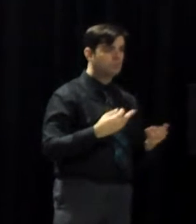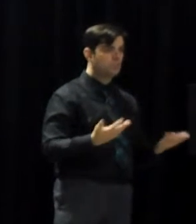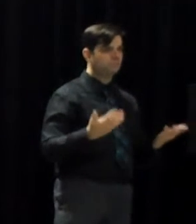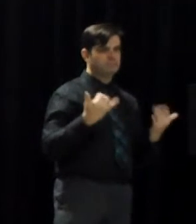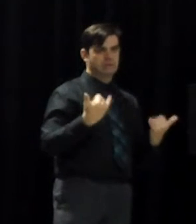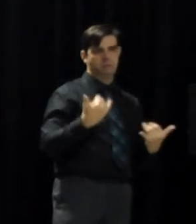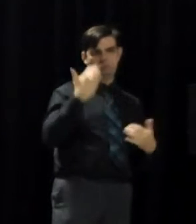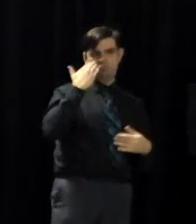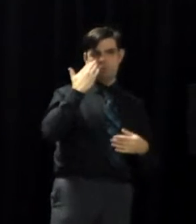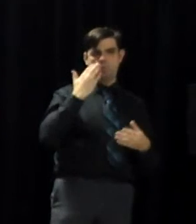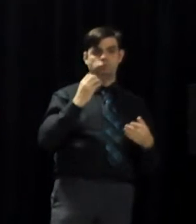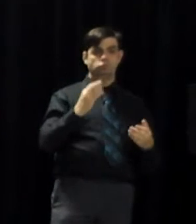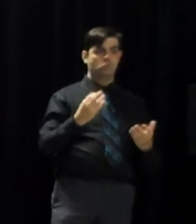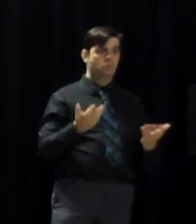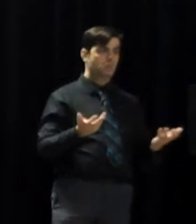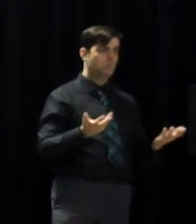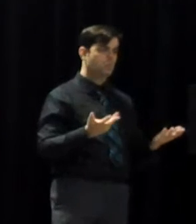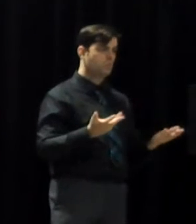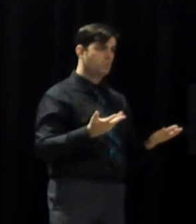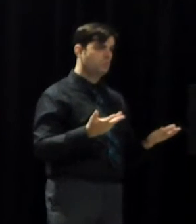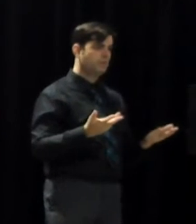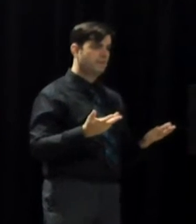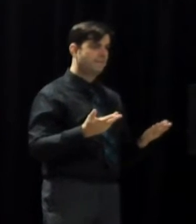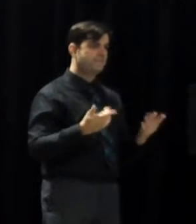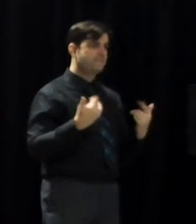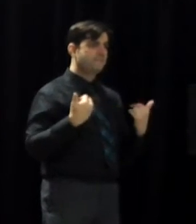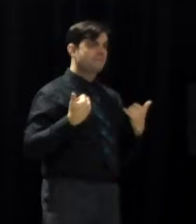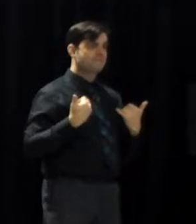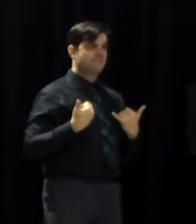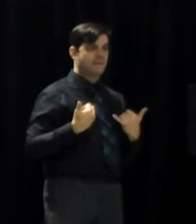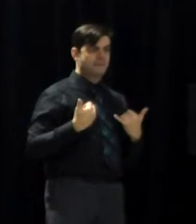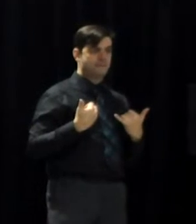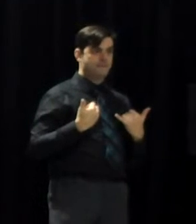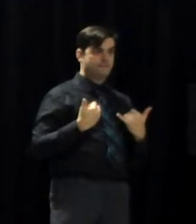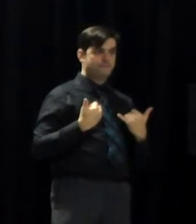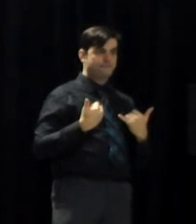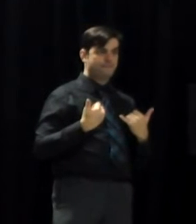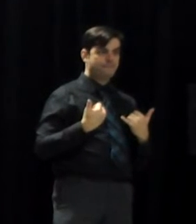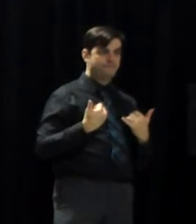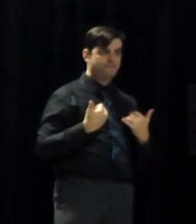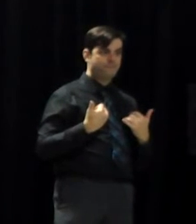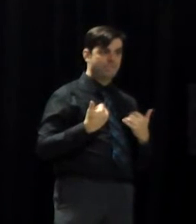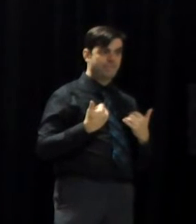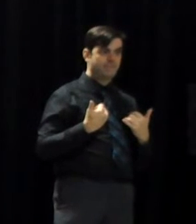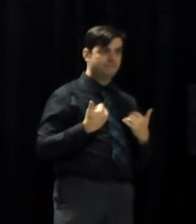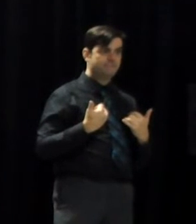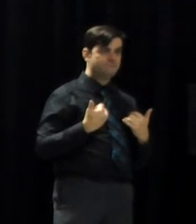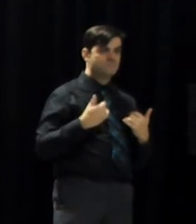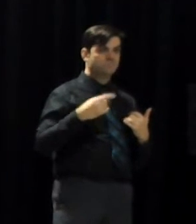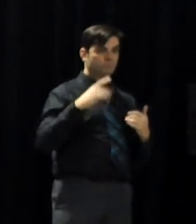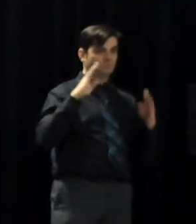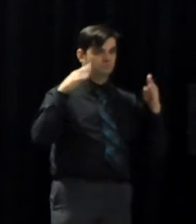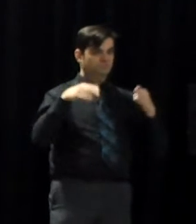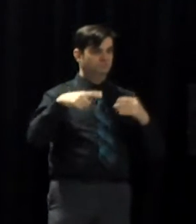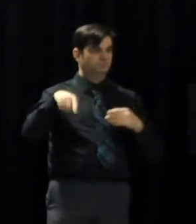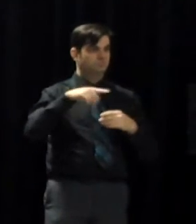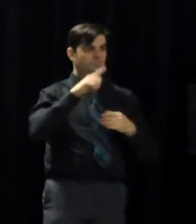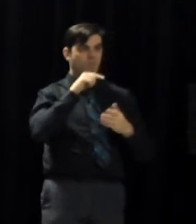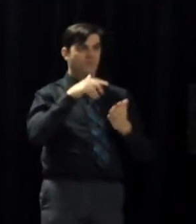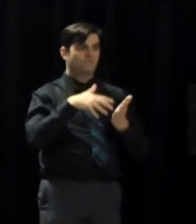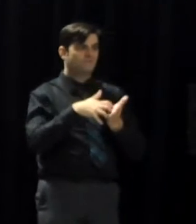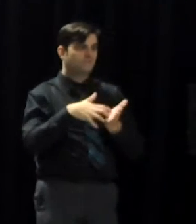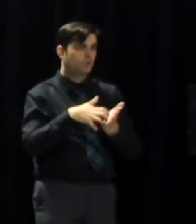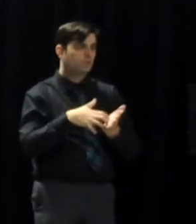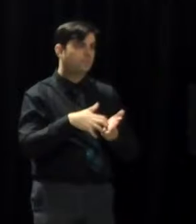light is that we have our most vulnerable and our frontline heroes are going to be receiving a very effective